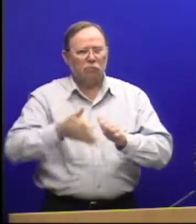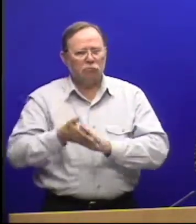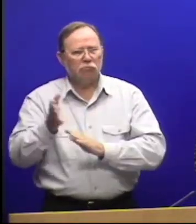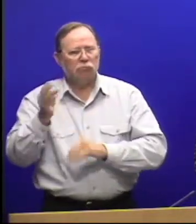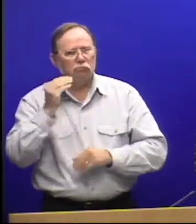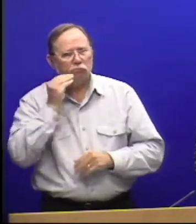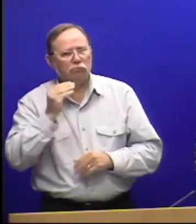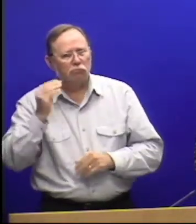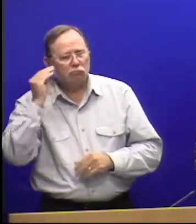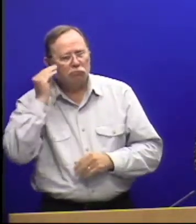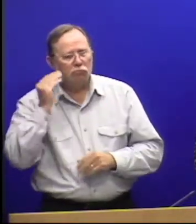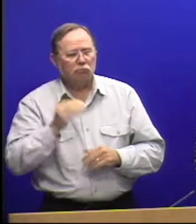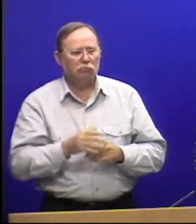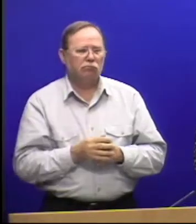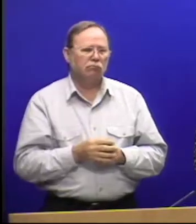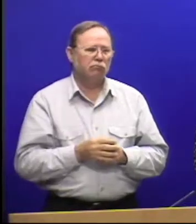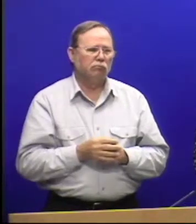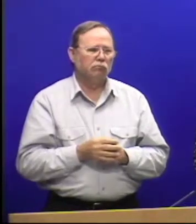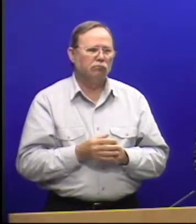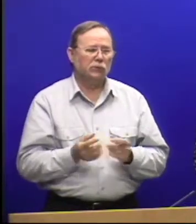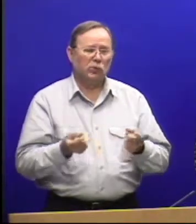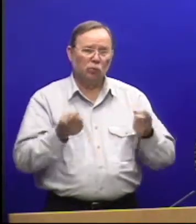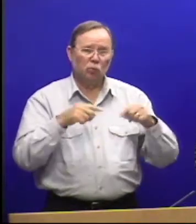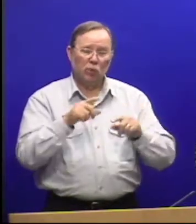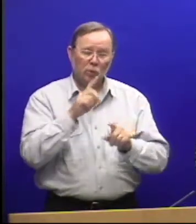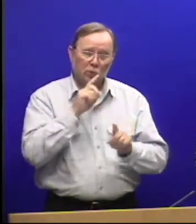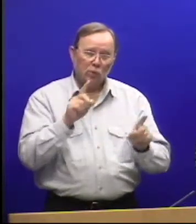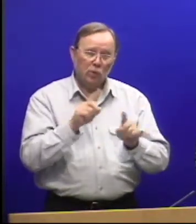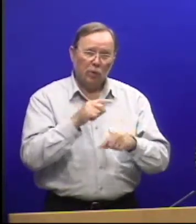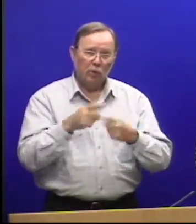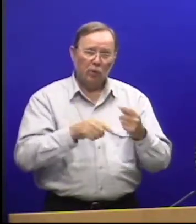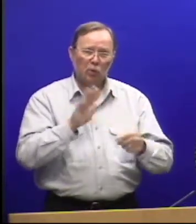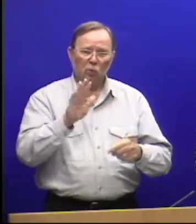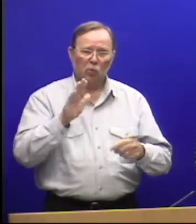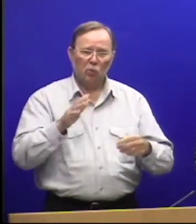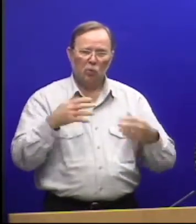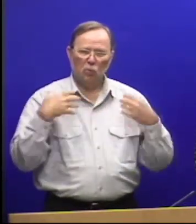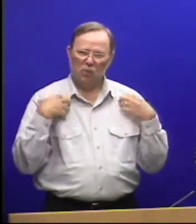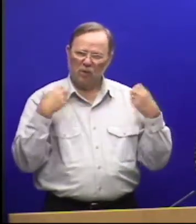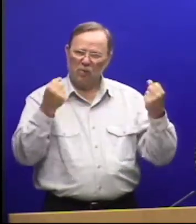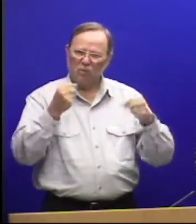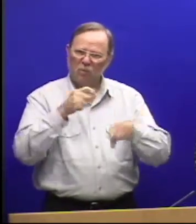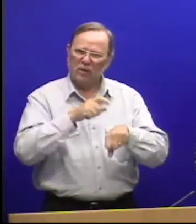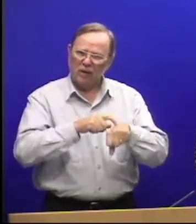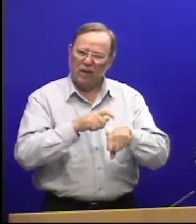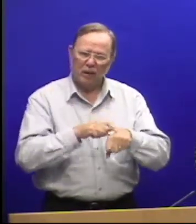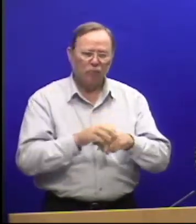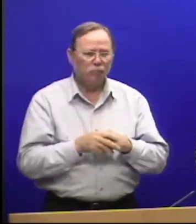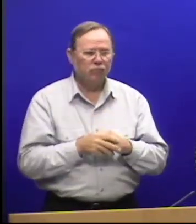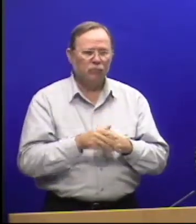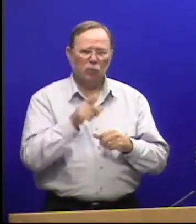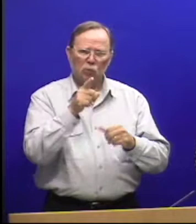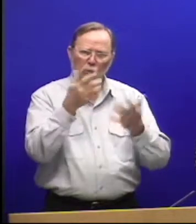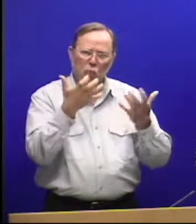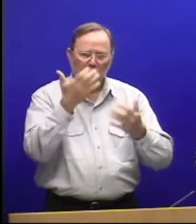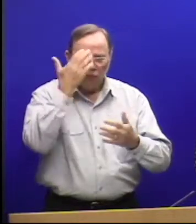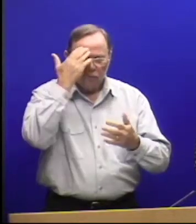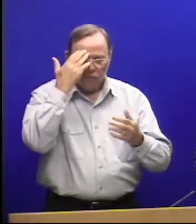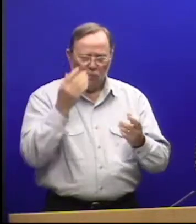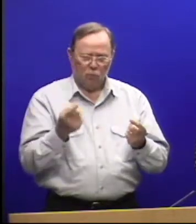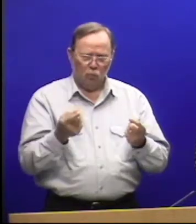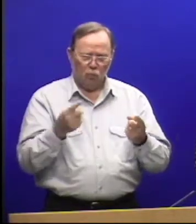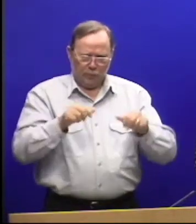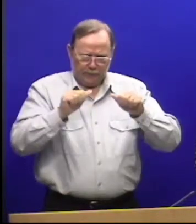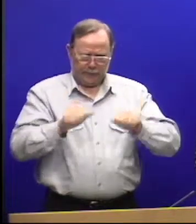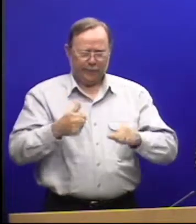home. When you're talking about your recovery time, you're going to want to know, when can I resume